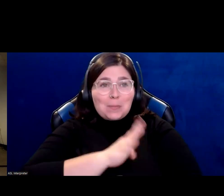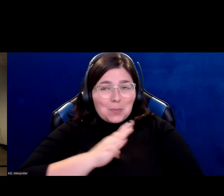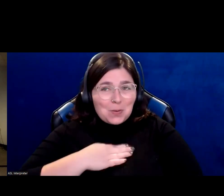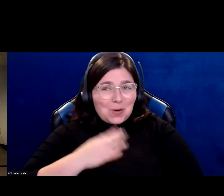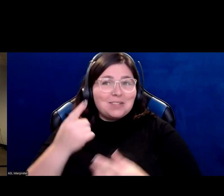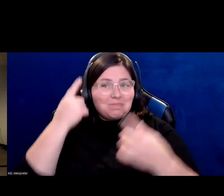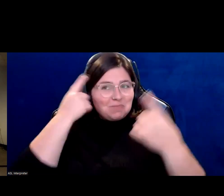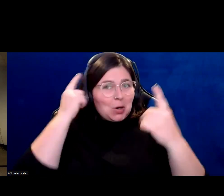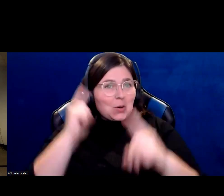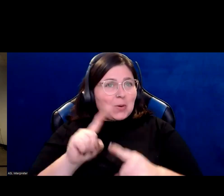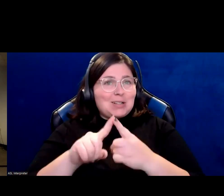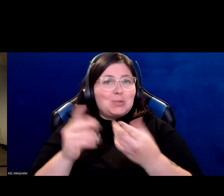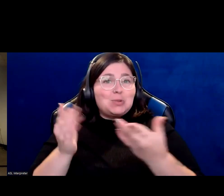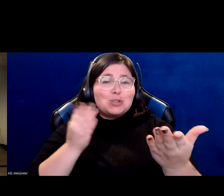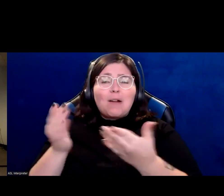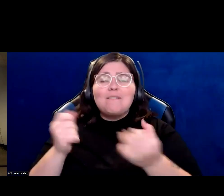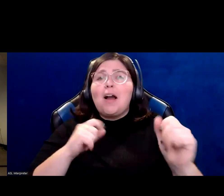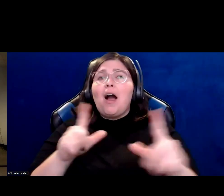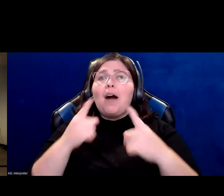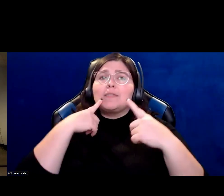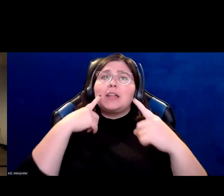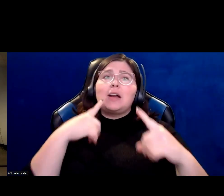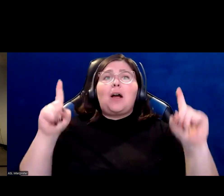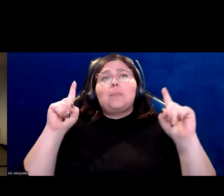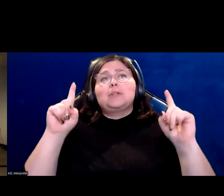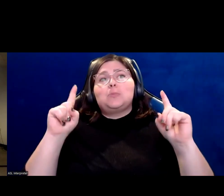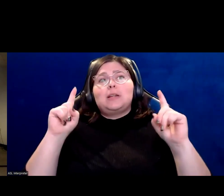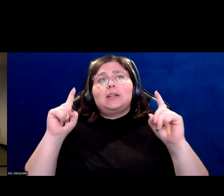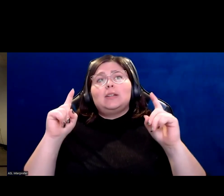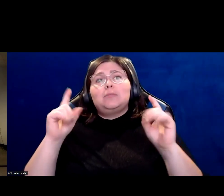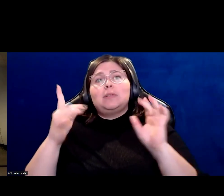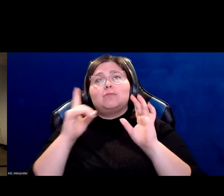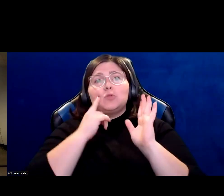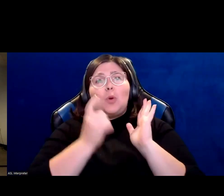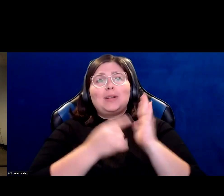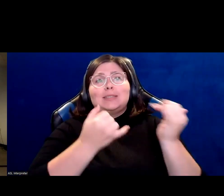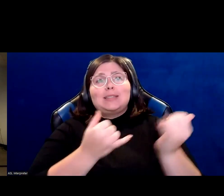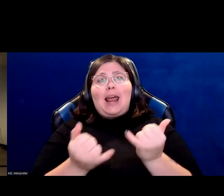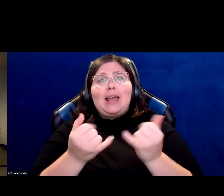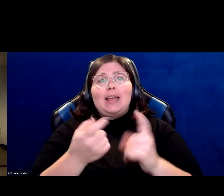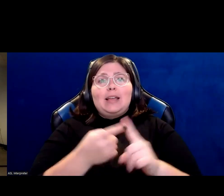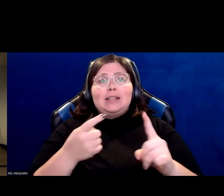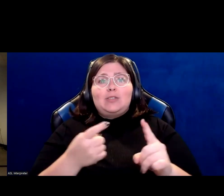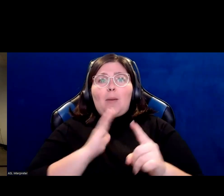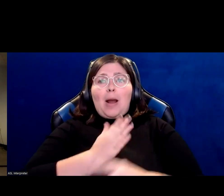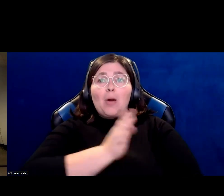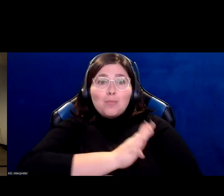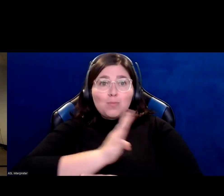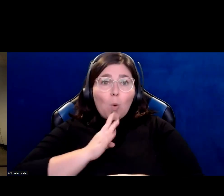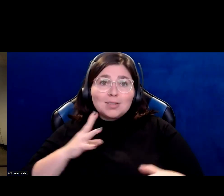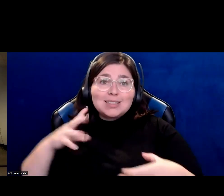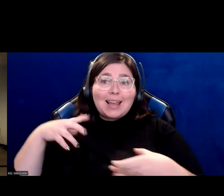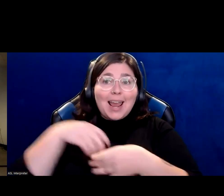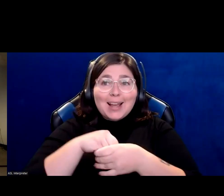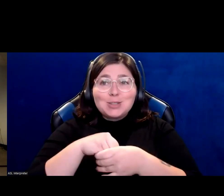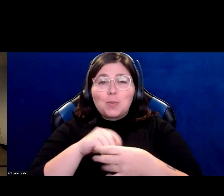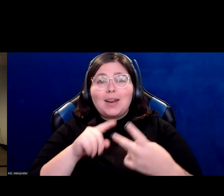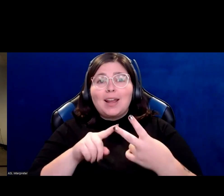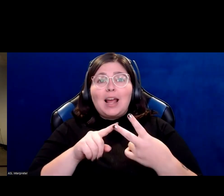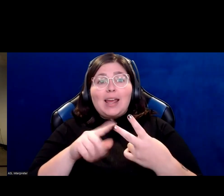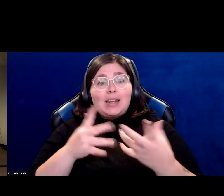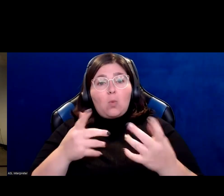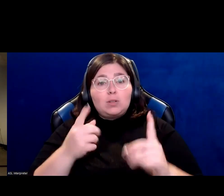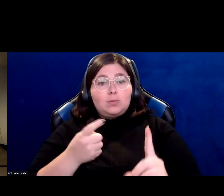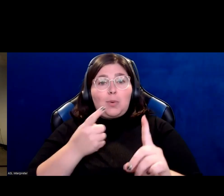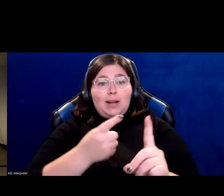serve. All of the accomplishments we've called out today are a product of our board's engagement. I make a point